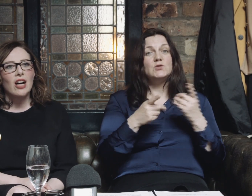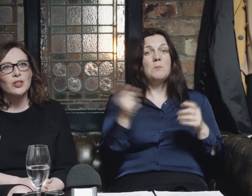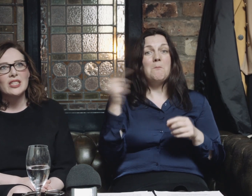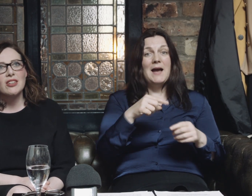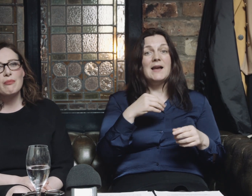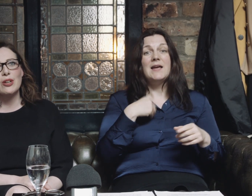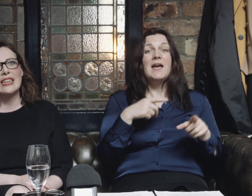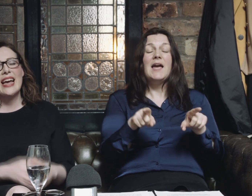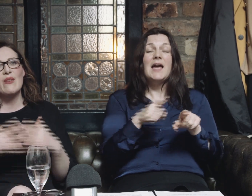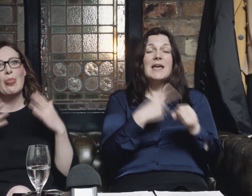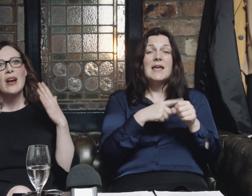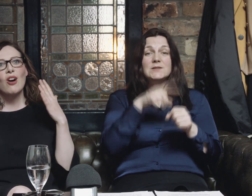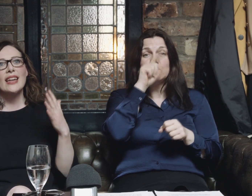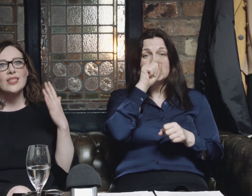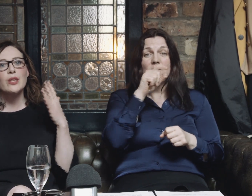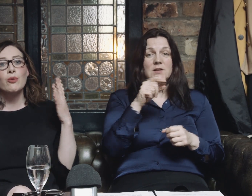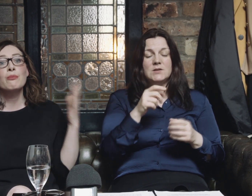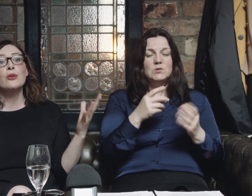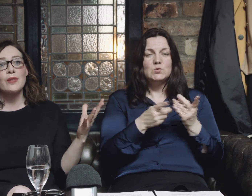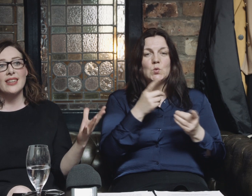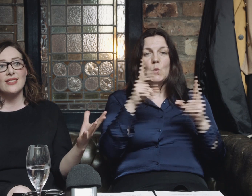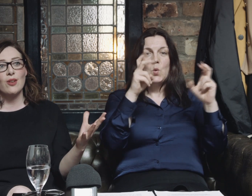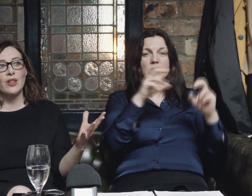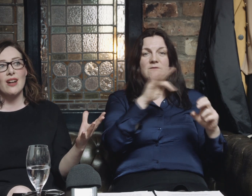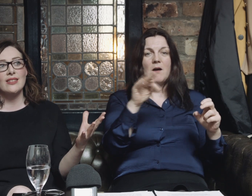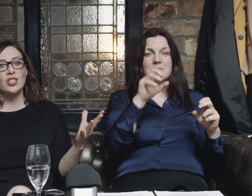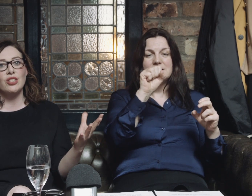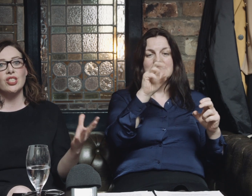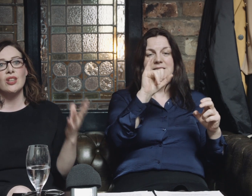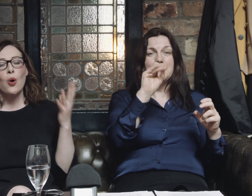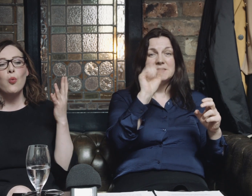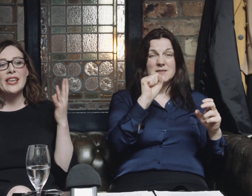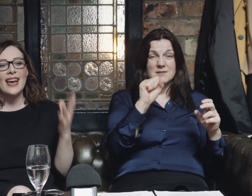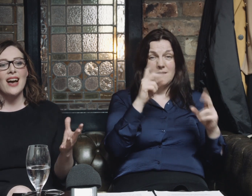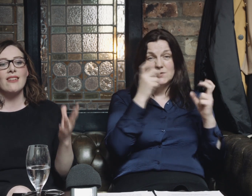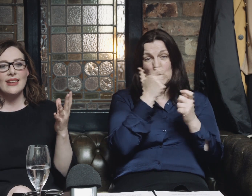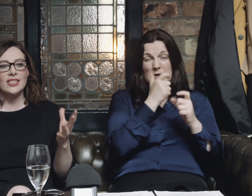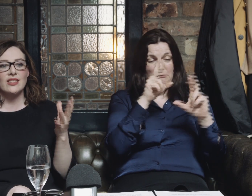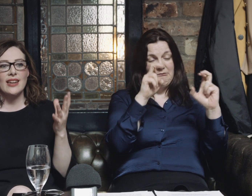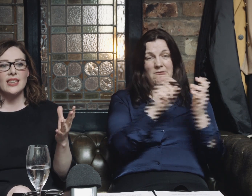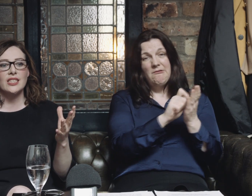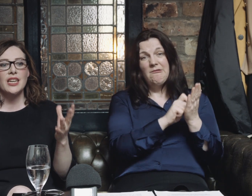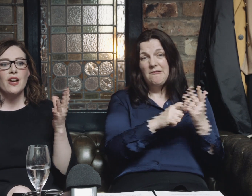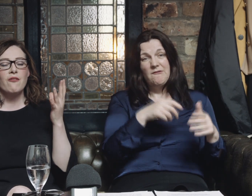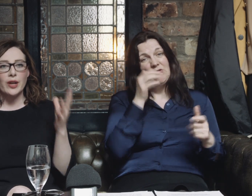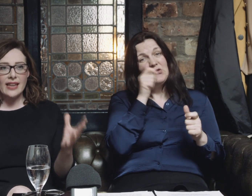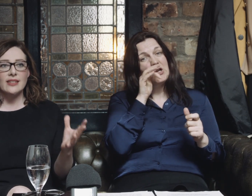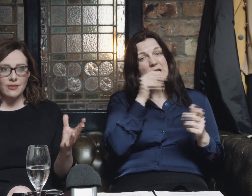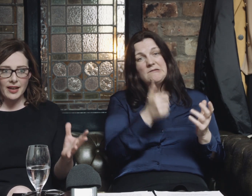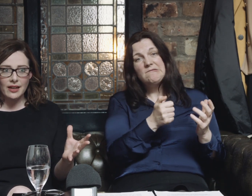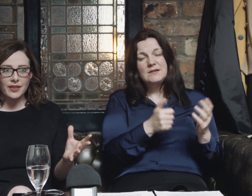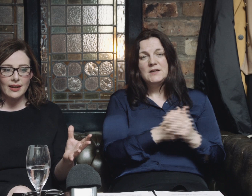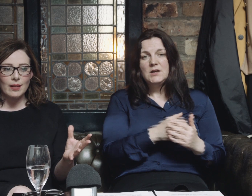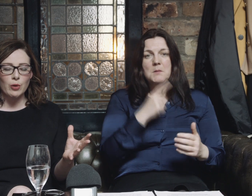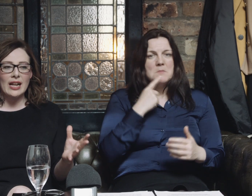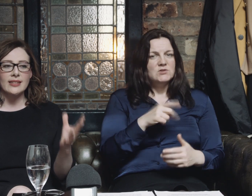quotes on Twitter, but unless we remove this from the Constitution, we cannot legislate for cases